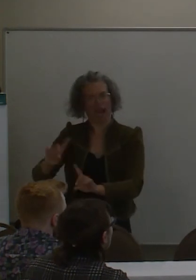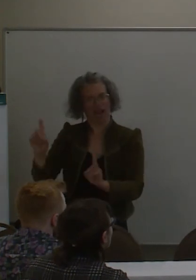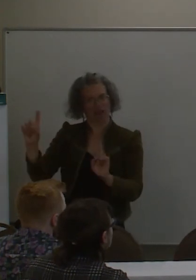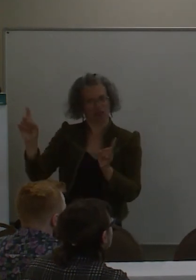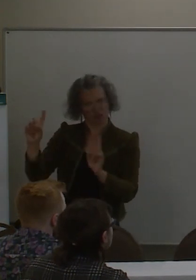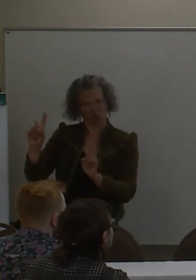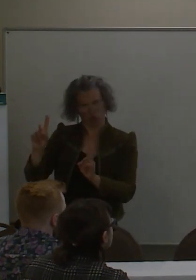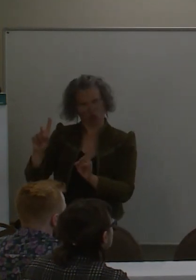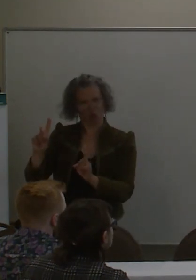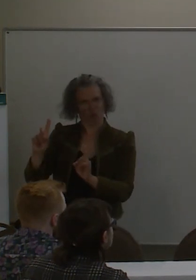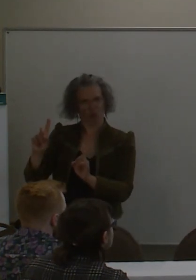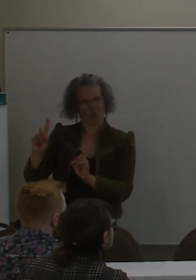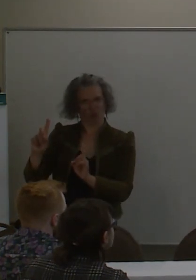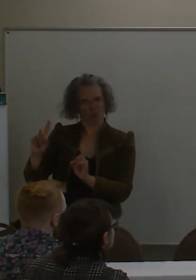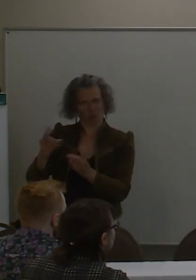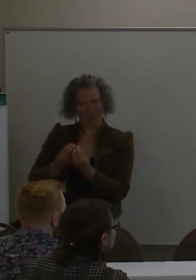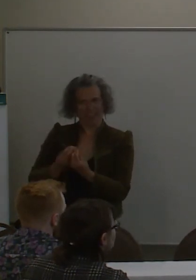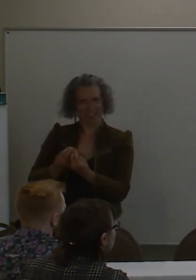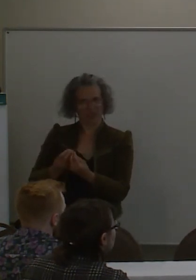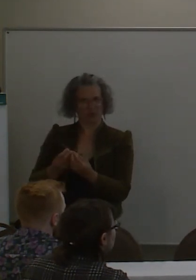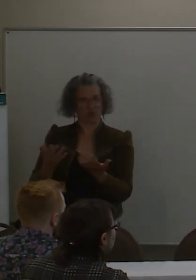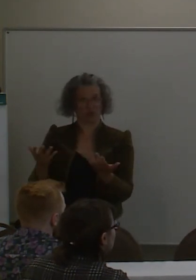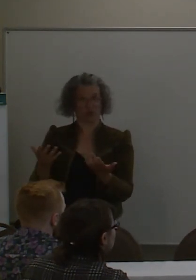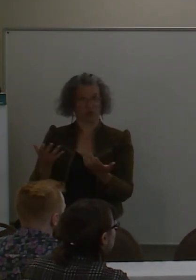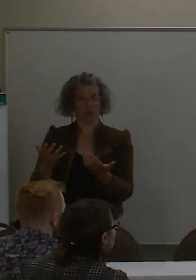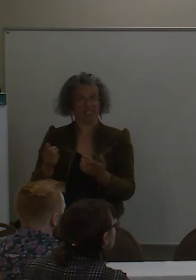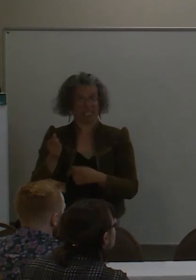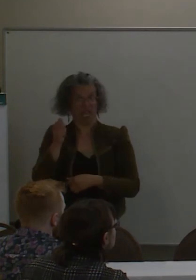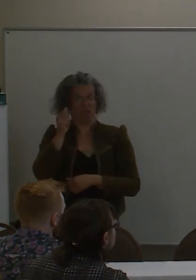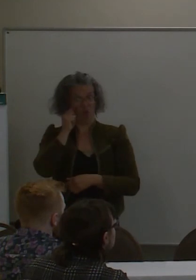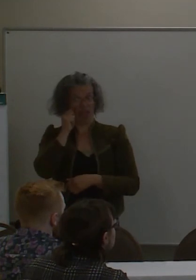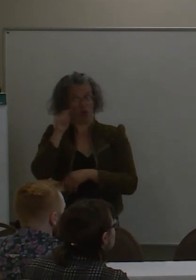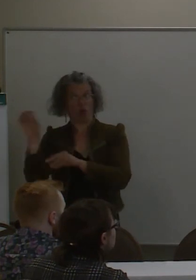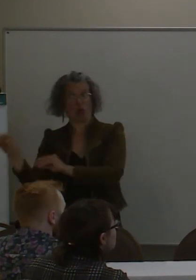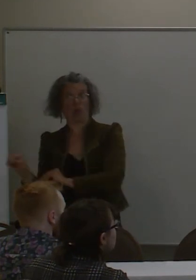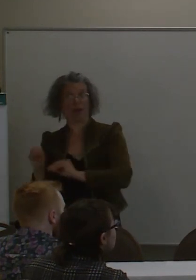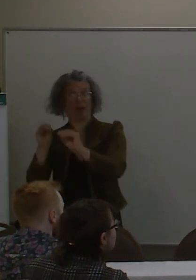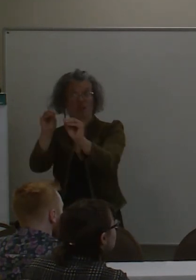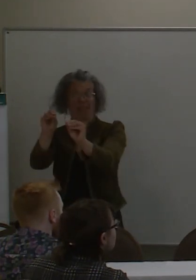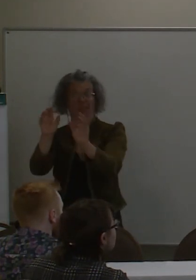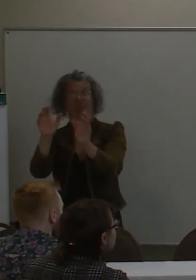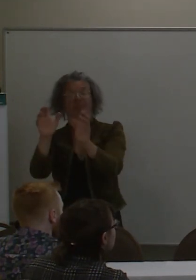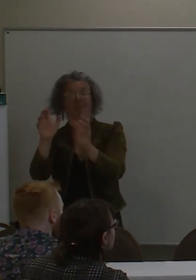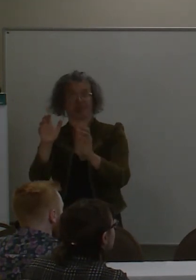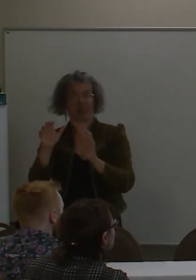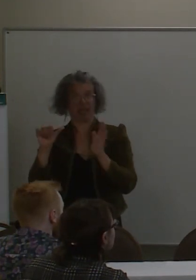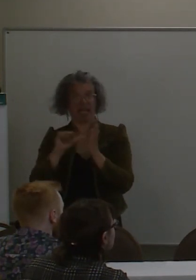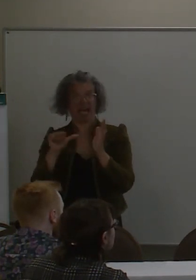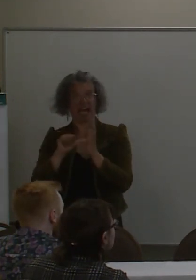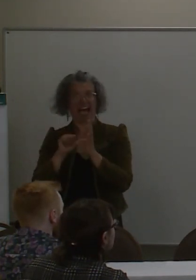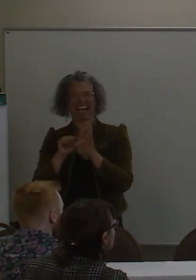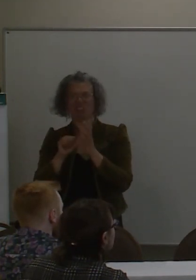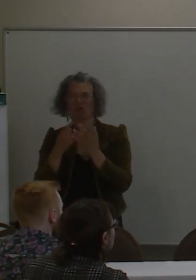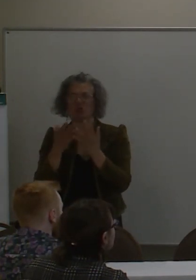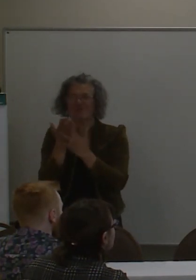Analytics does some stuff, in Islandora Analytics does some stuff. We're really having trouble getting some meaning out of that.